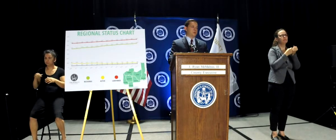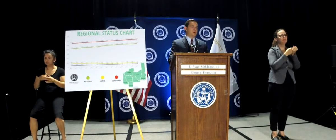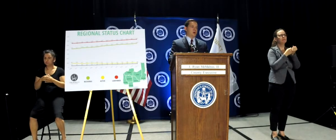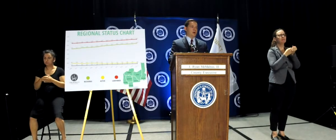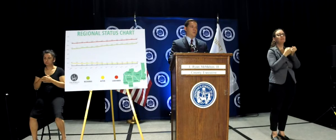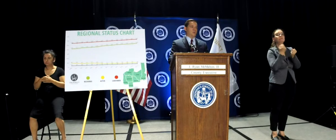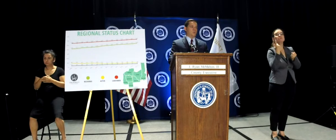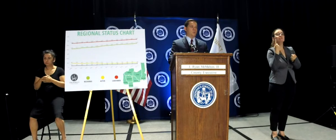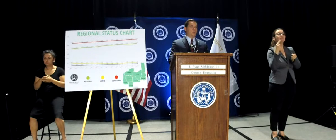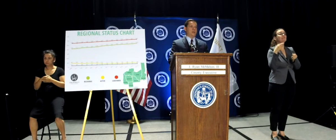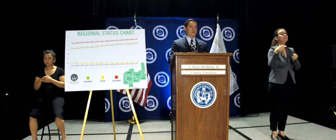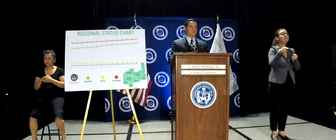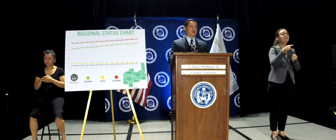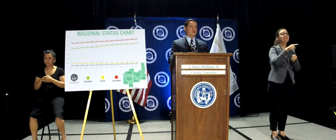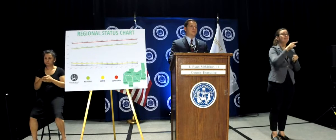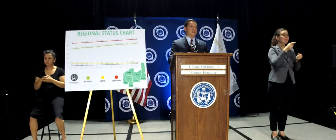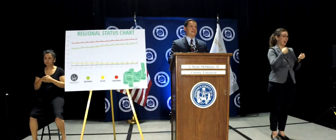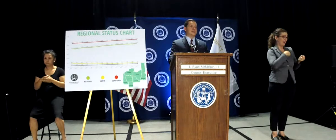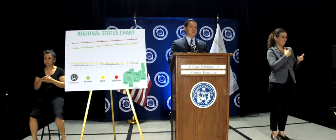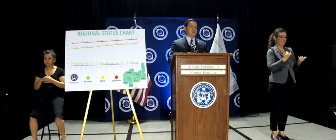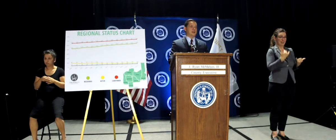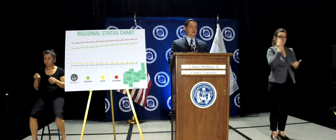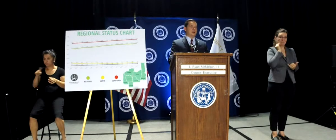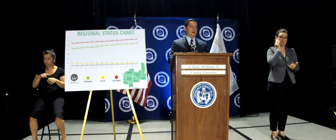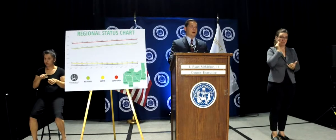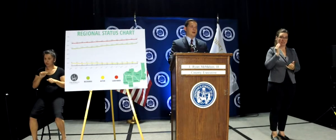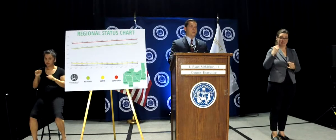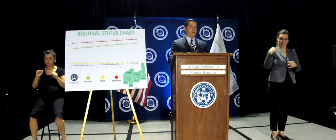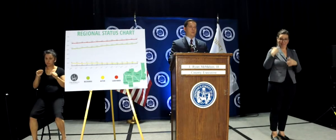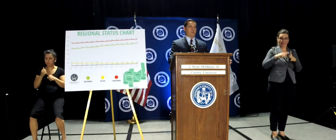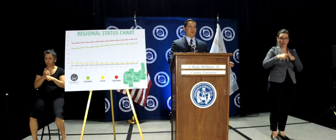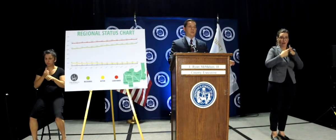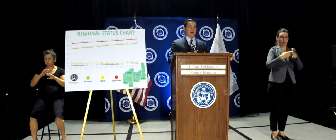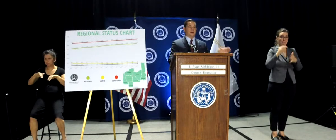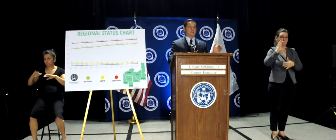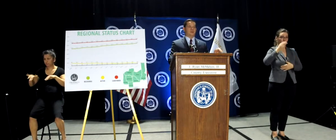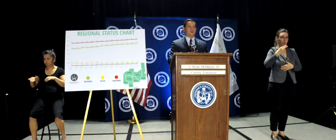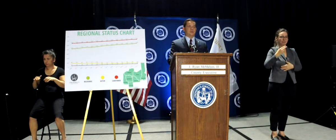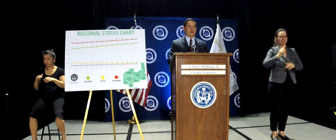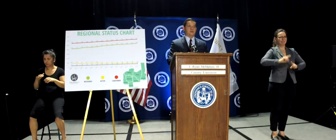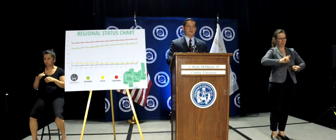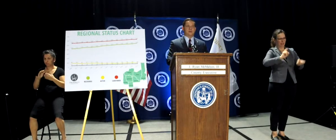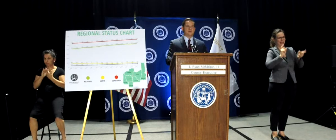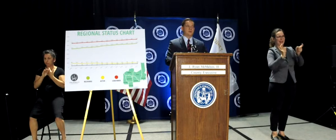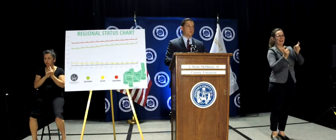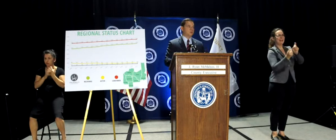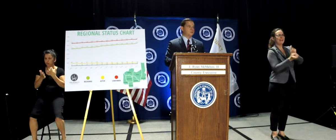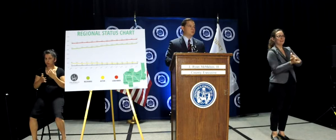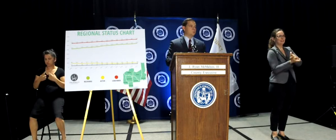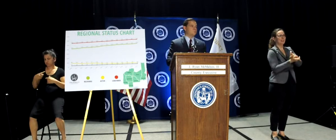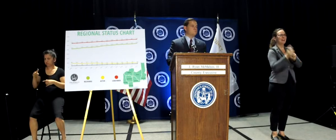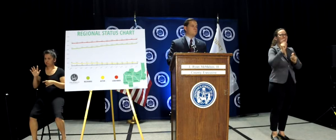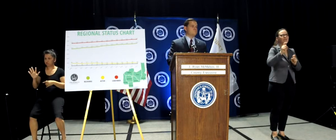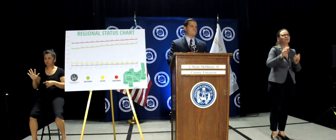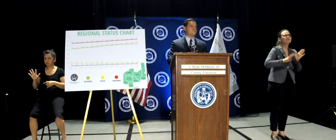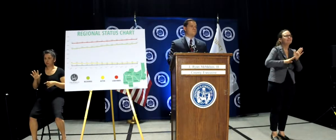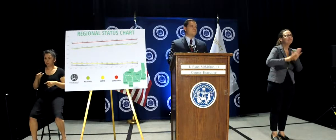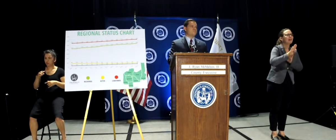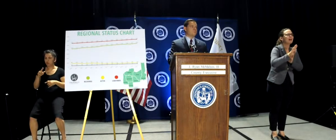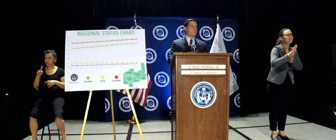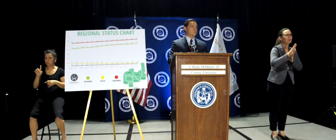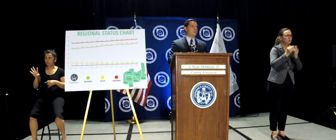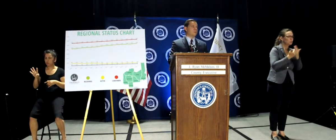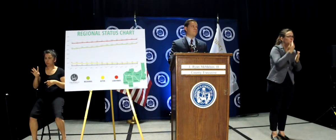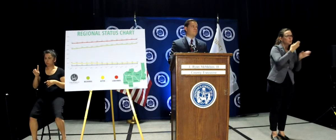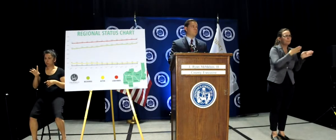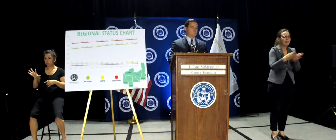but we need plan B and C if we're going to be bringing back 15,000 kids to the community soon. Could